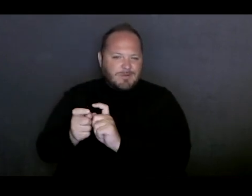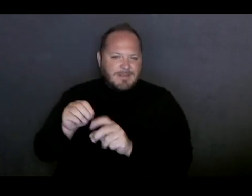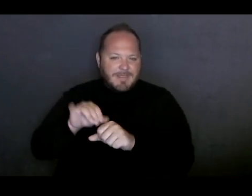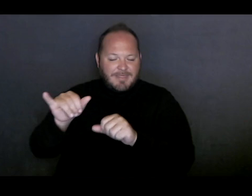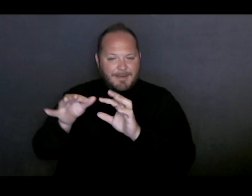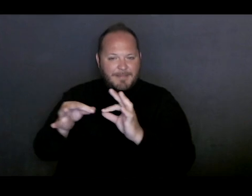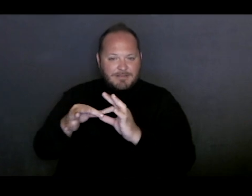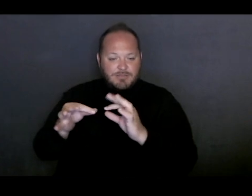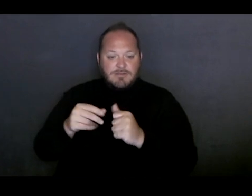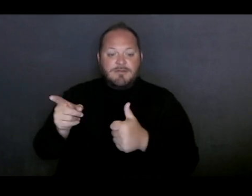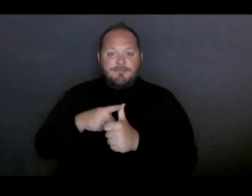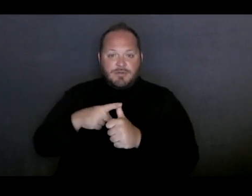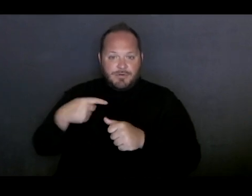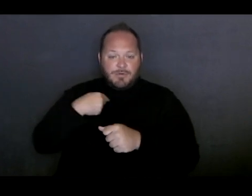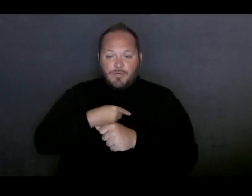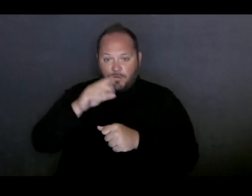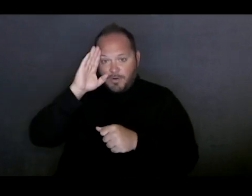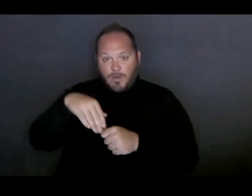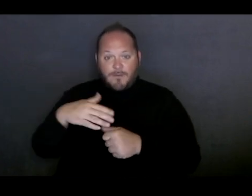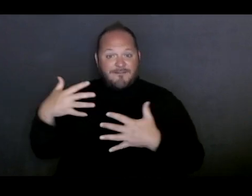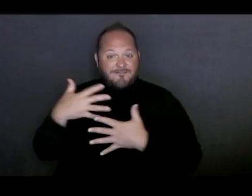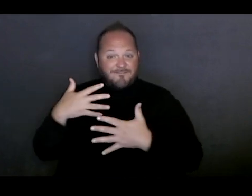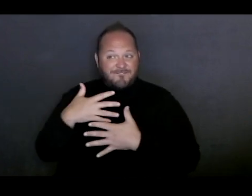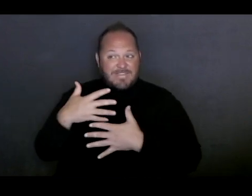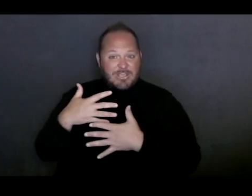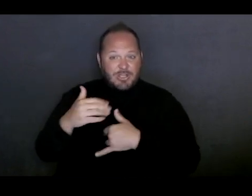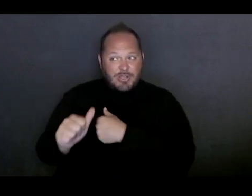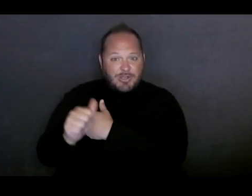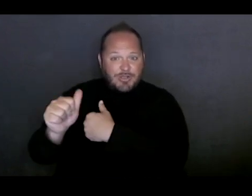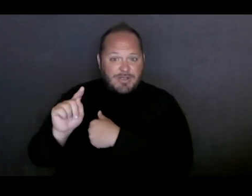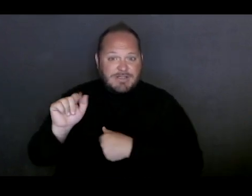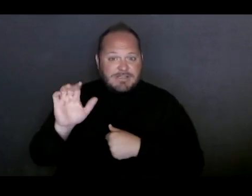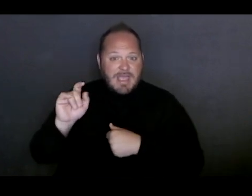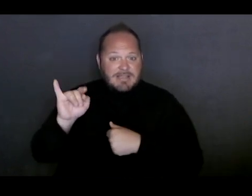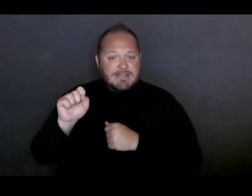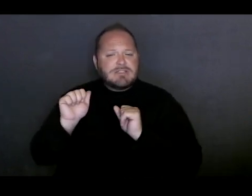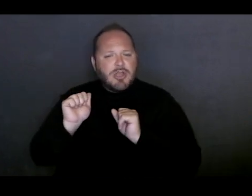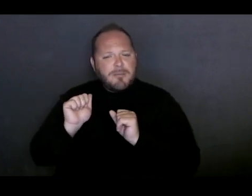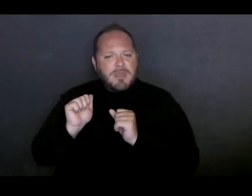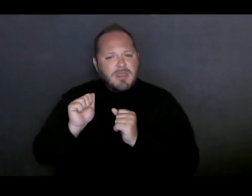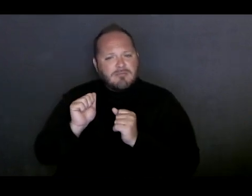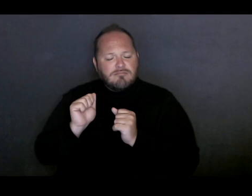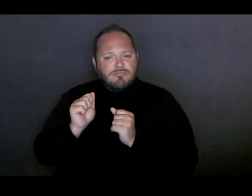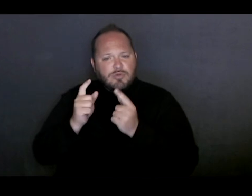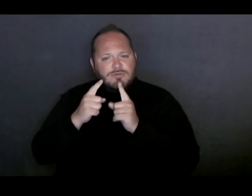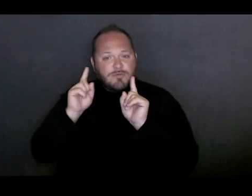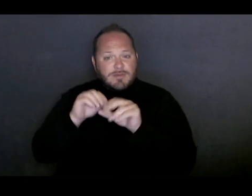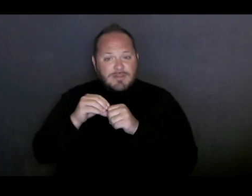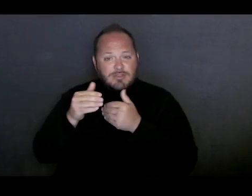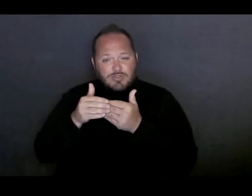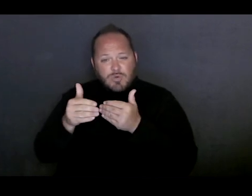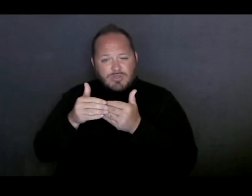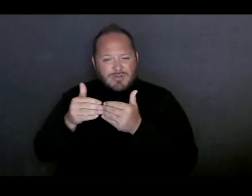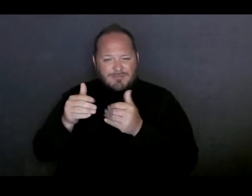unfortunately, fear tactics can be kind of useful in the short term, but not necessarily in the long term. So rather